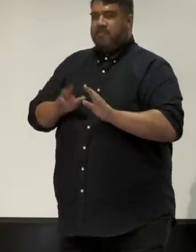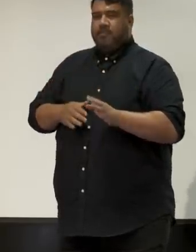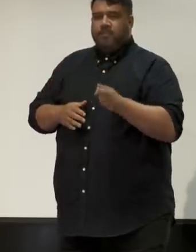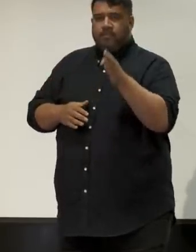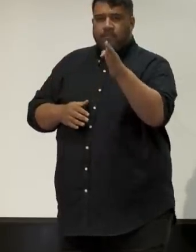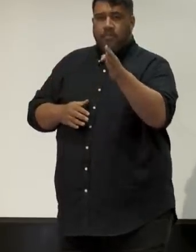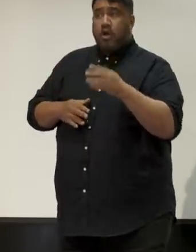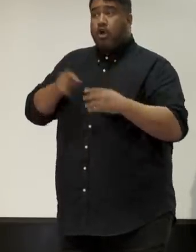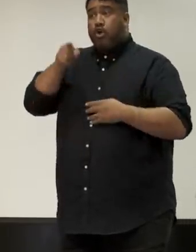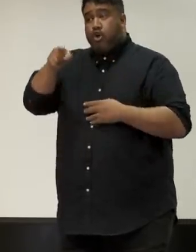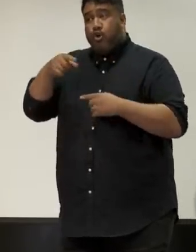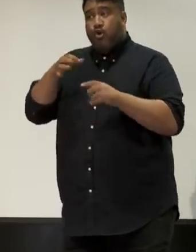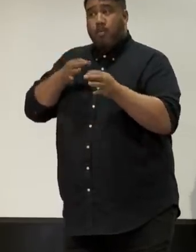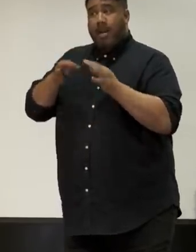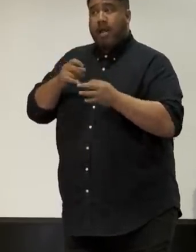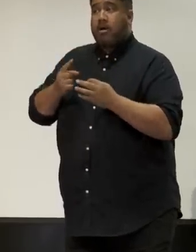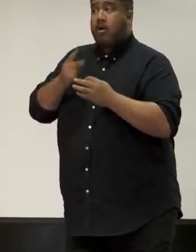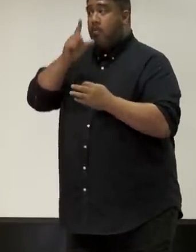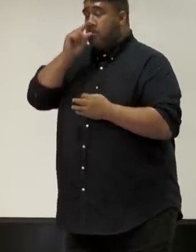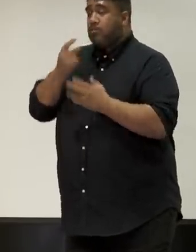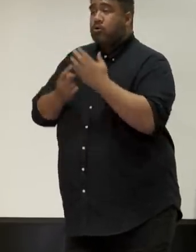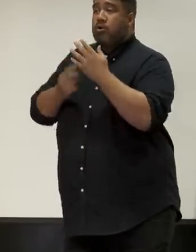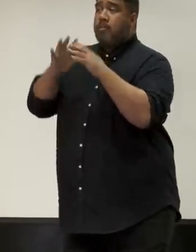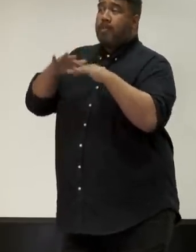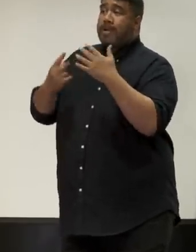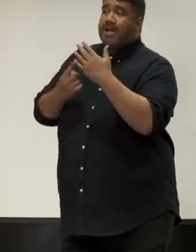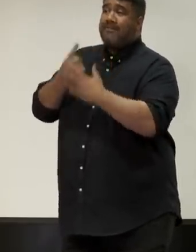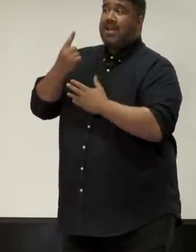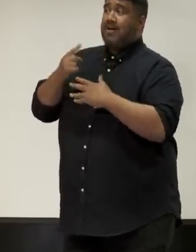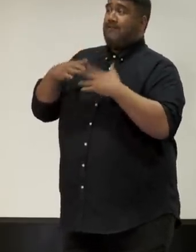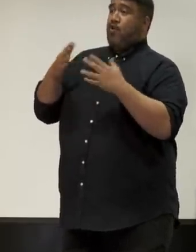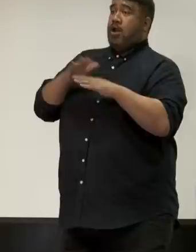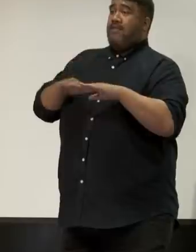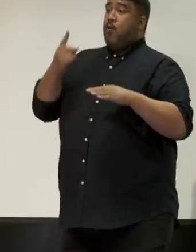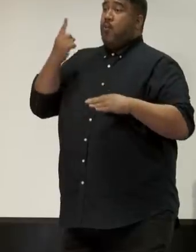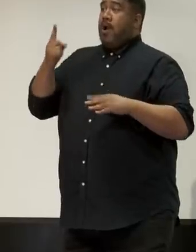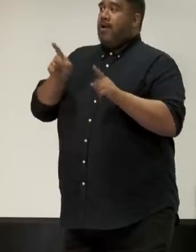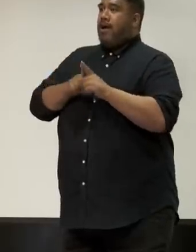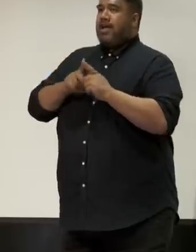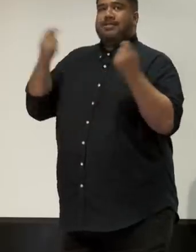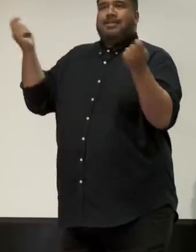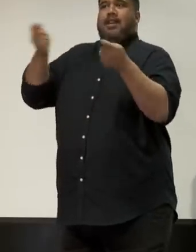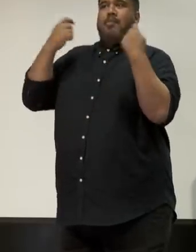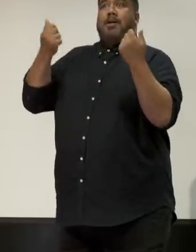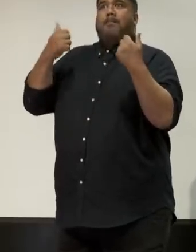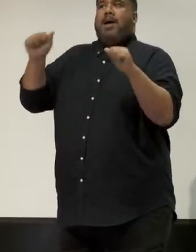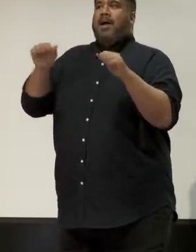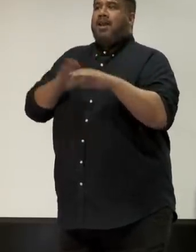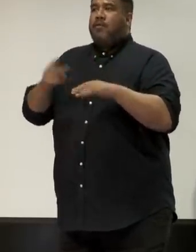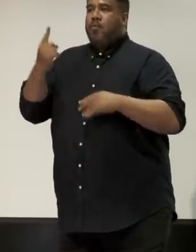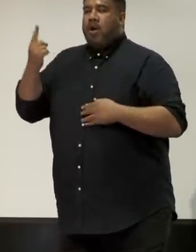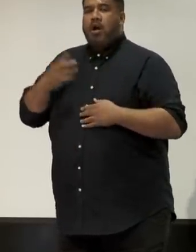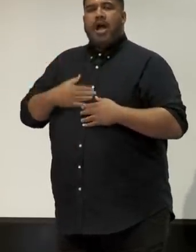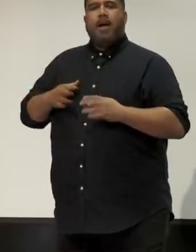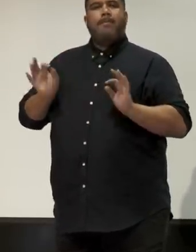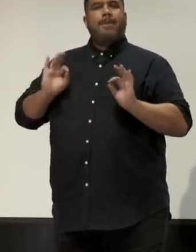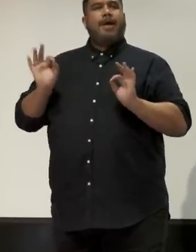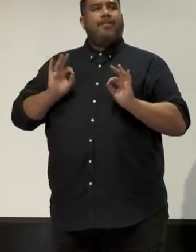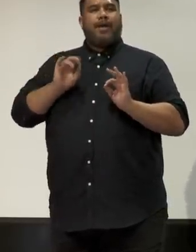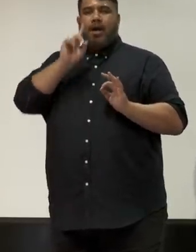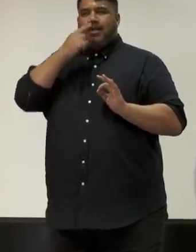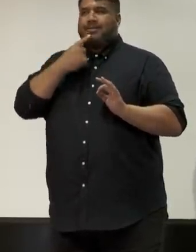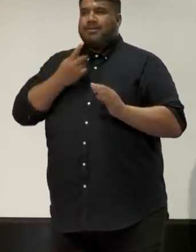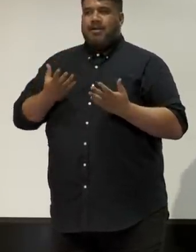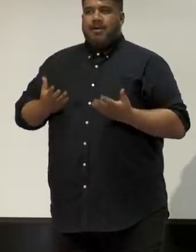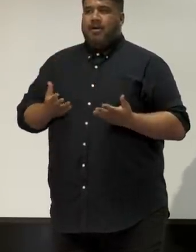any public events or anything for Alert Level 1? None that I can talk about at this stage.